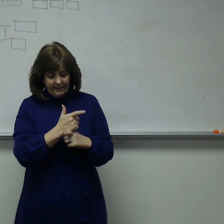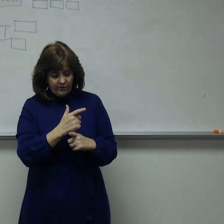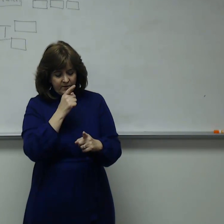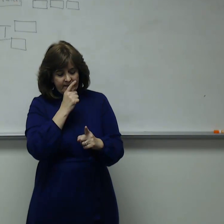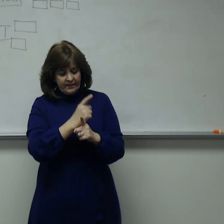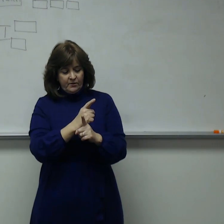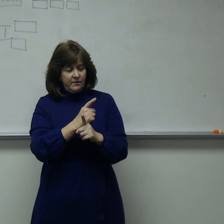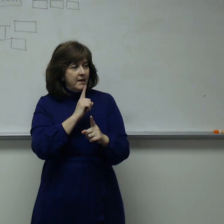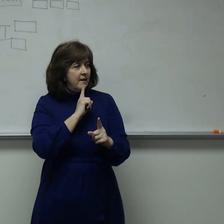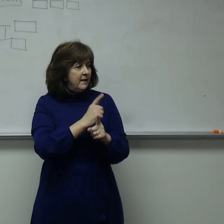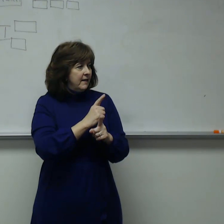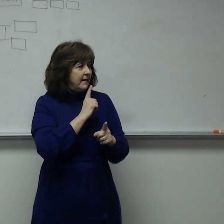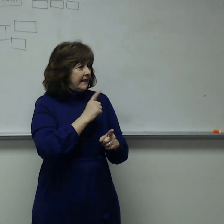sister? Sister.